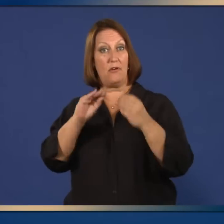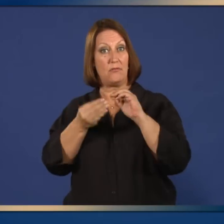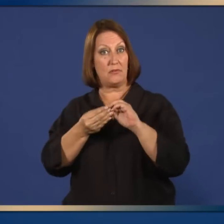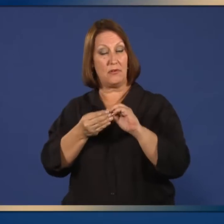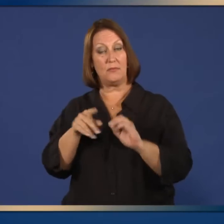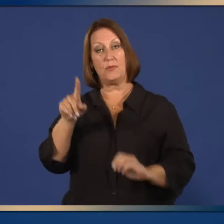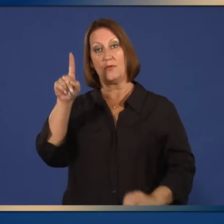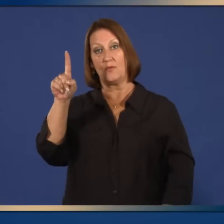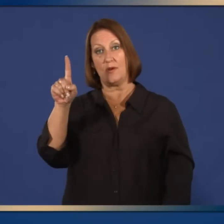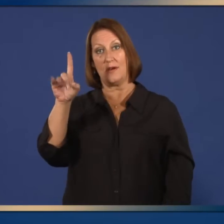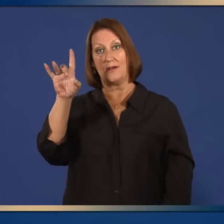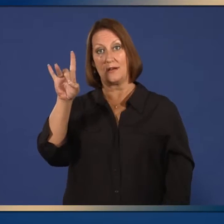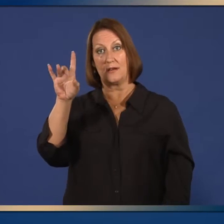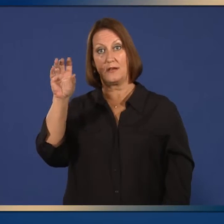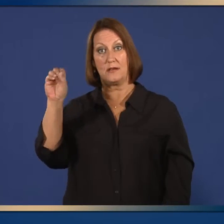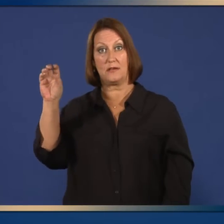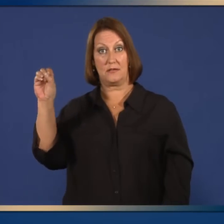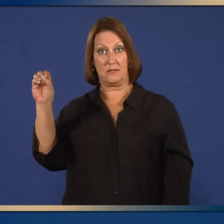Call